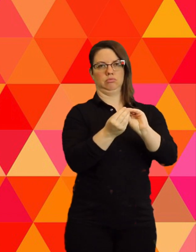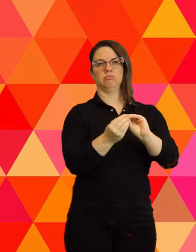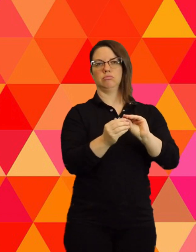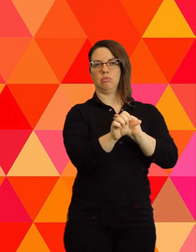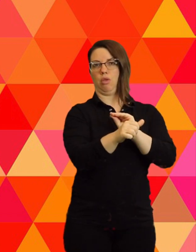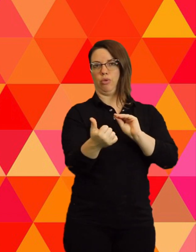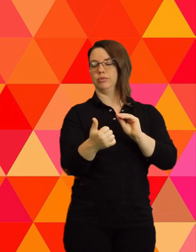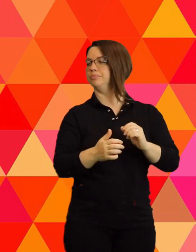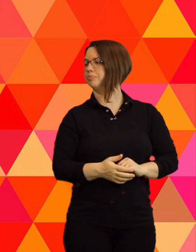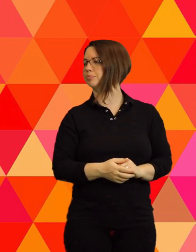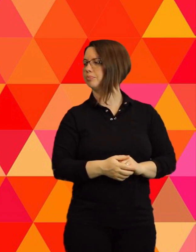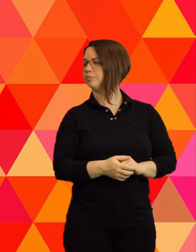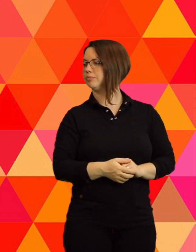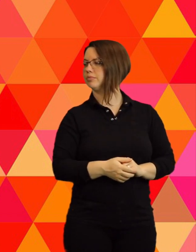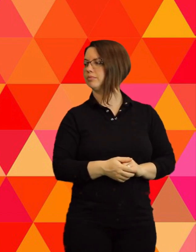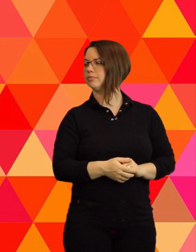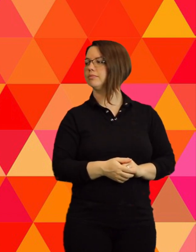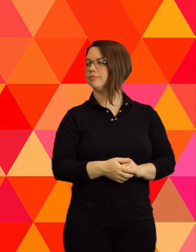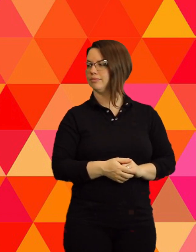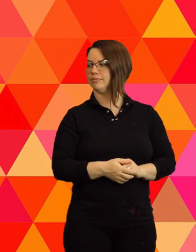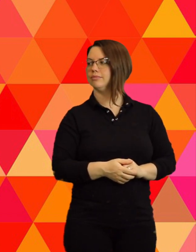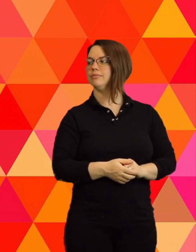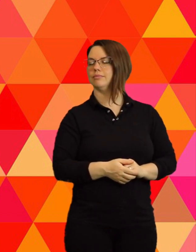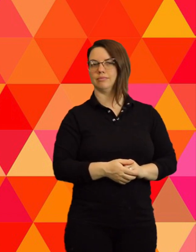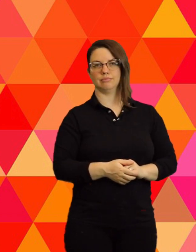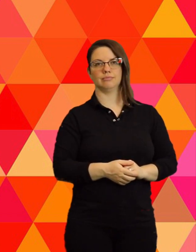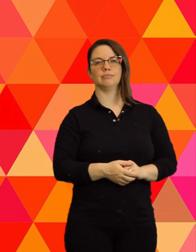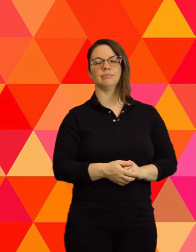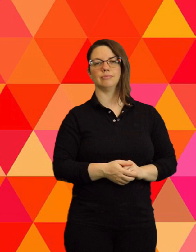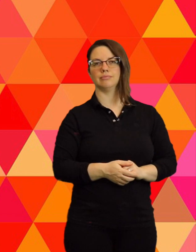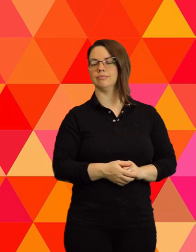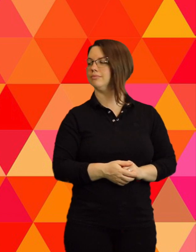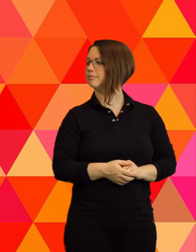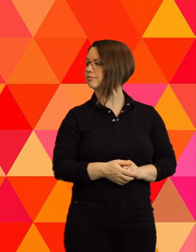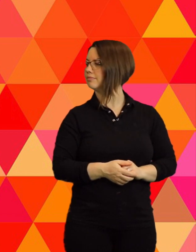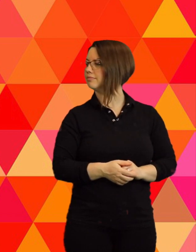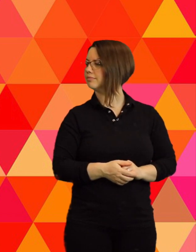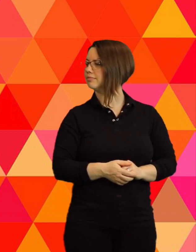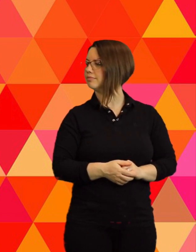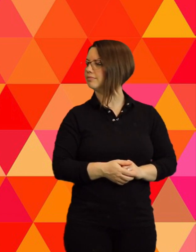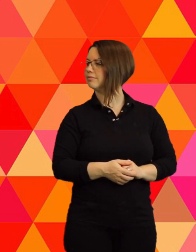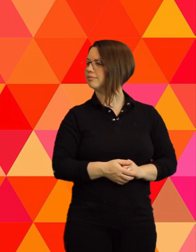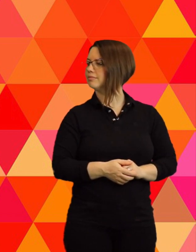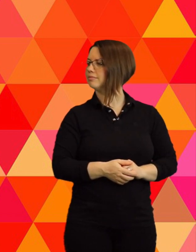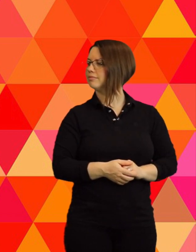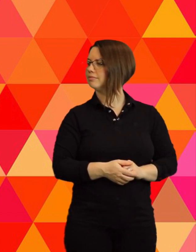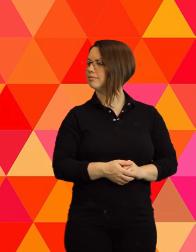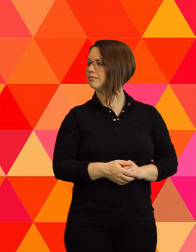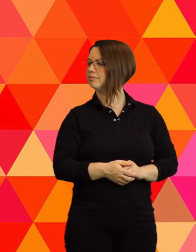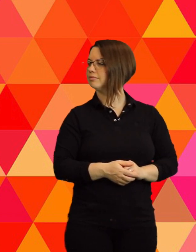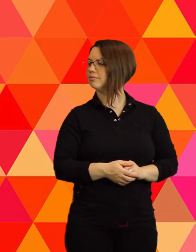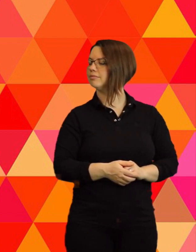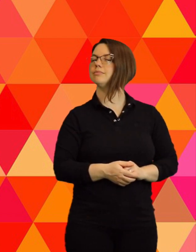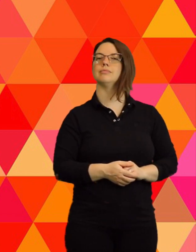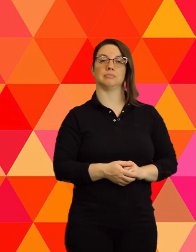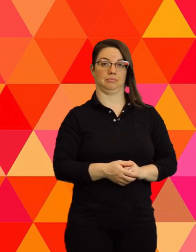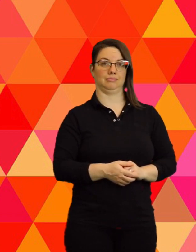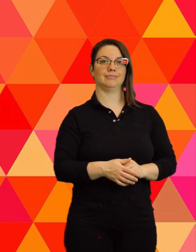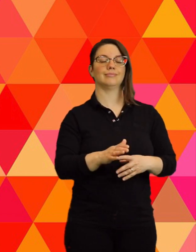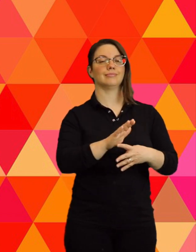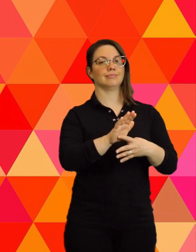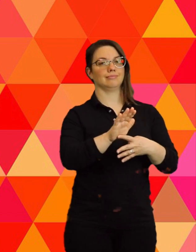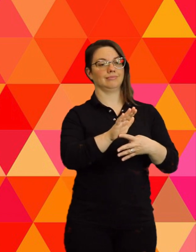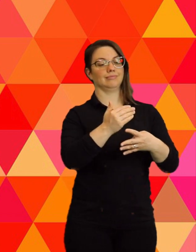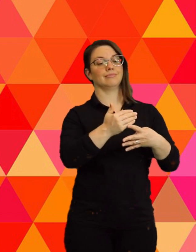is just take 2 cups of flour, put it in my bowl. Then I'm going to take my baking powder, and